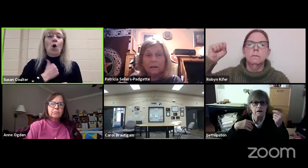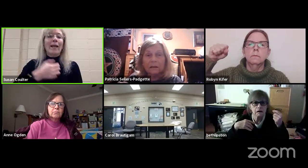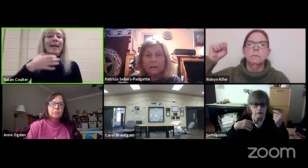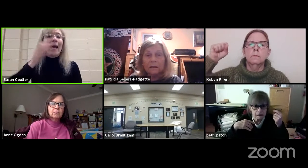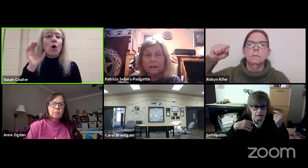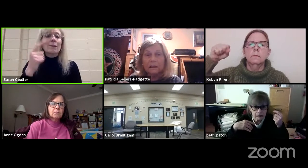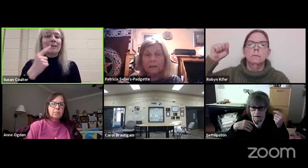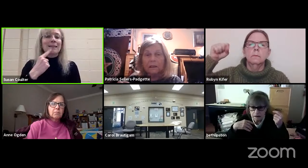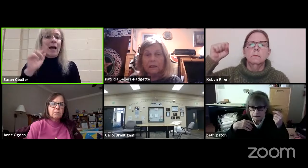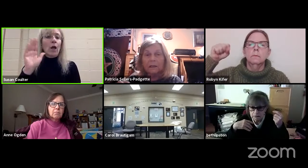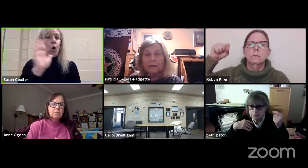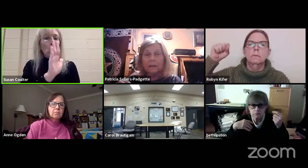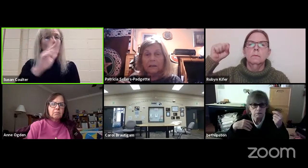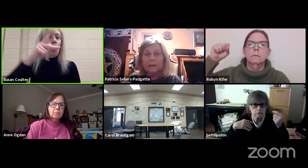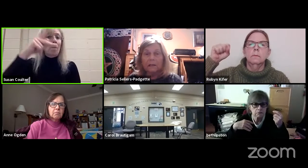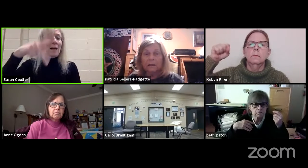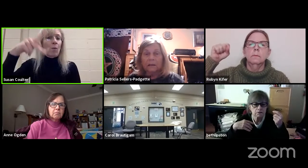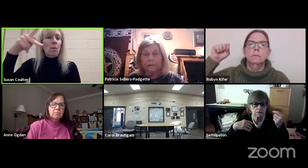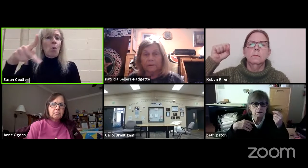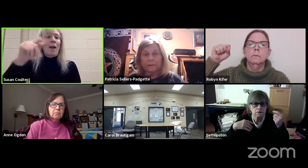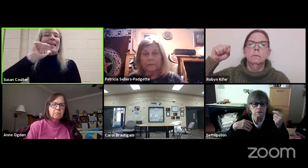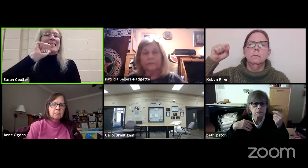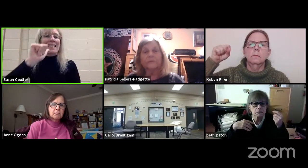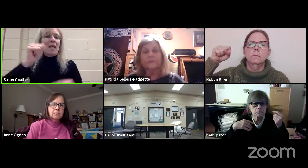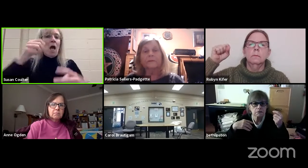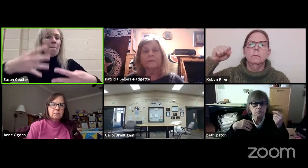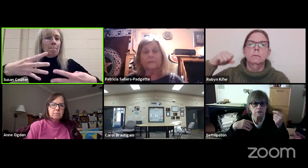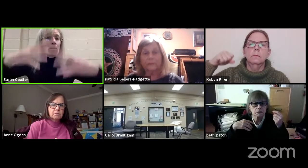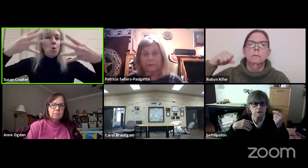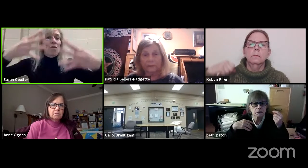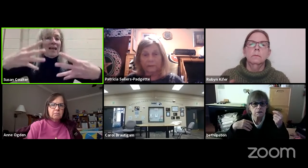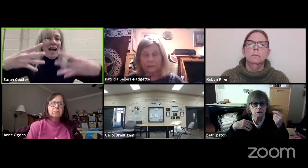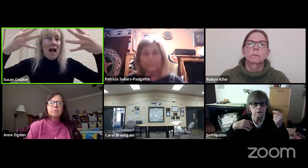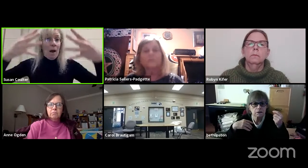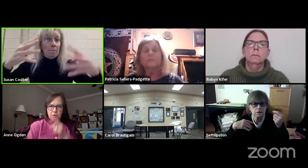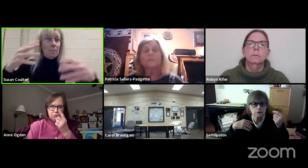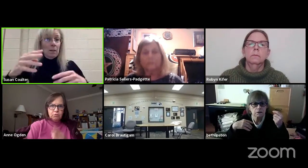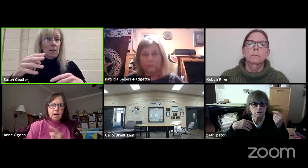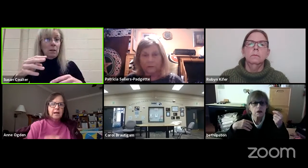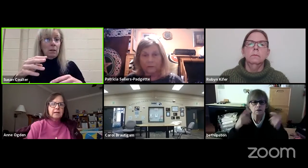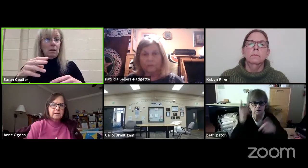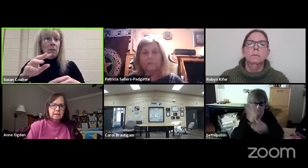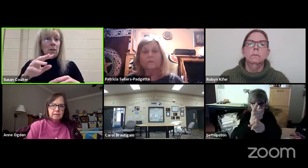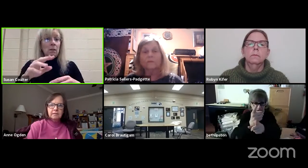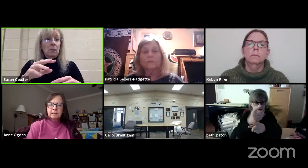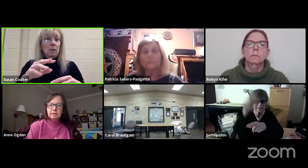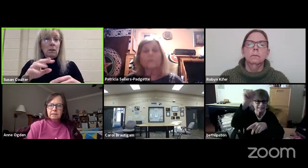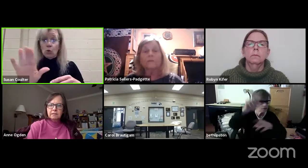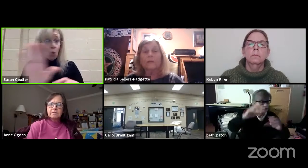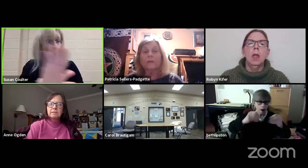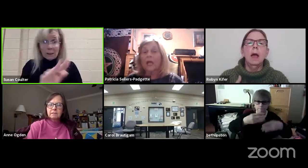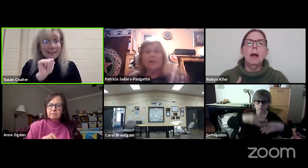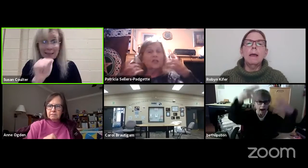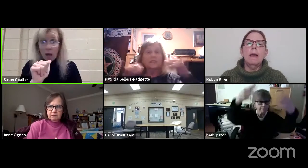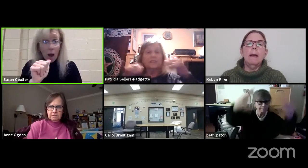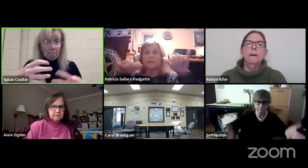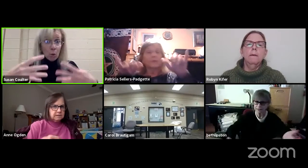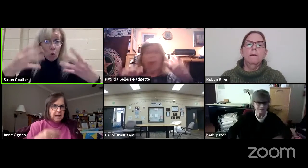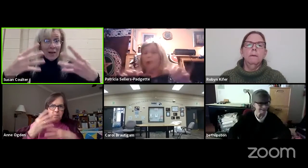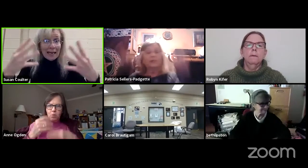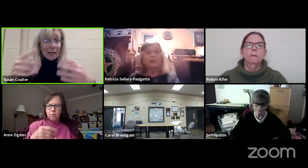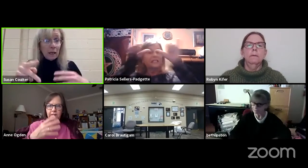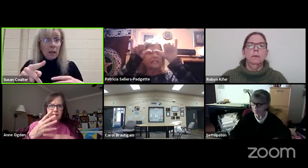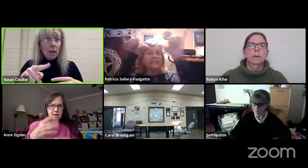I'm sorry, Carol said her PowerPoint is not moving up. Yours is